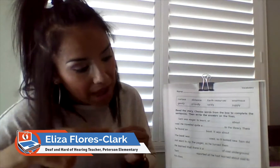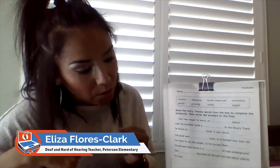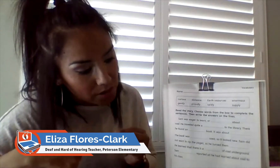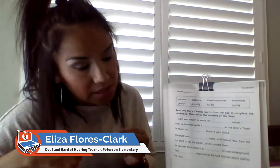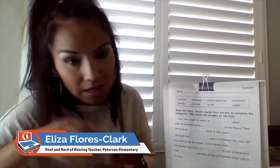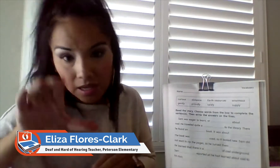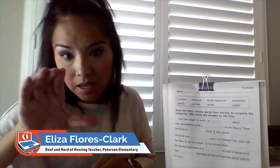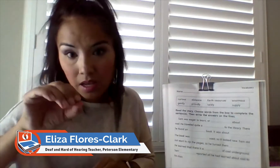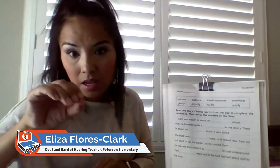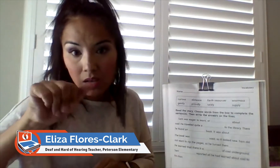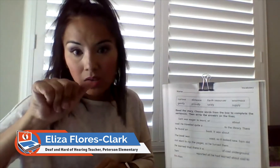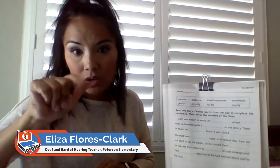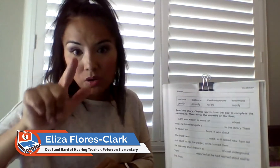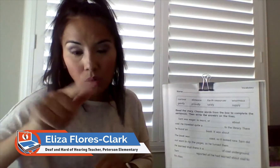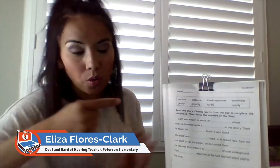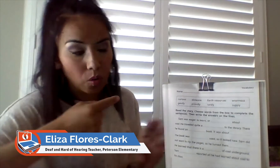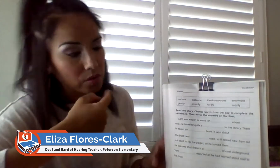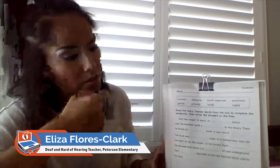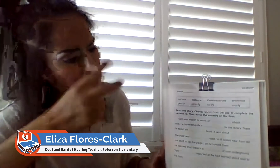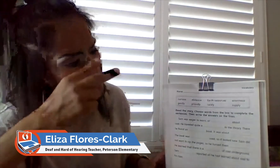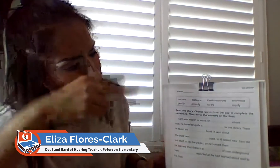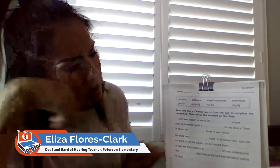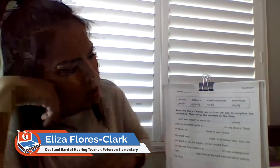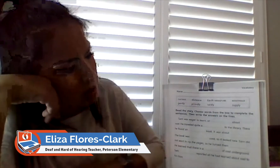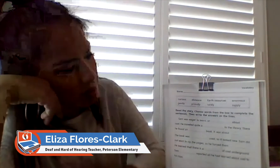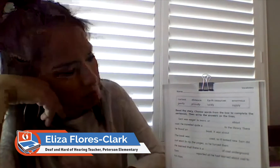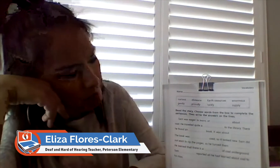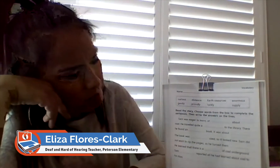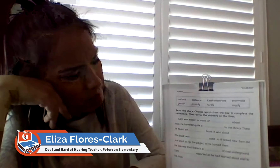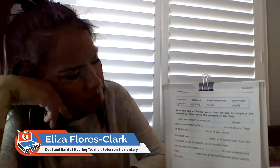about coal. So let's look.